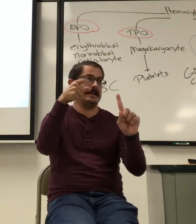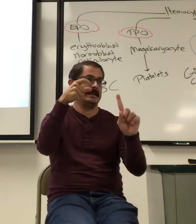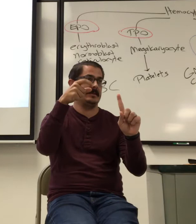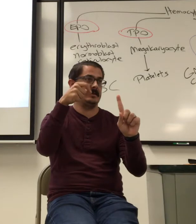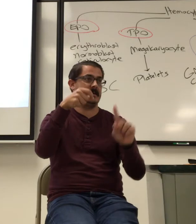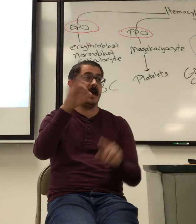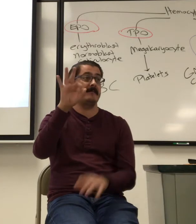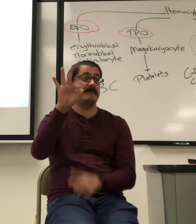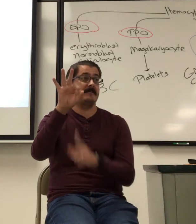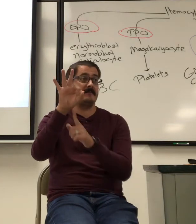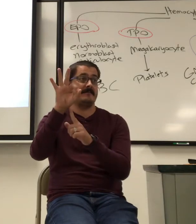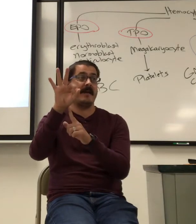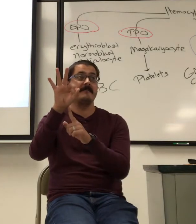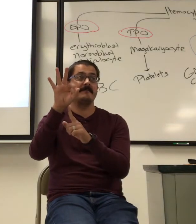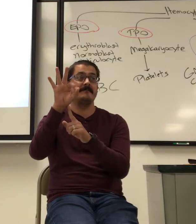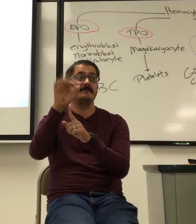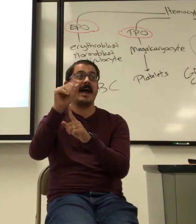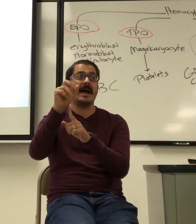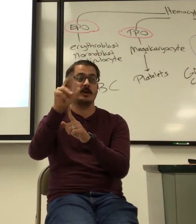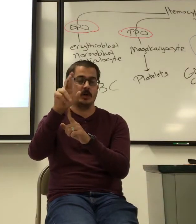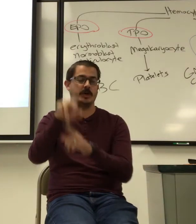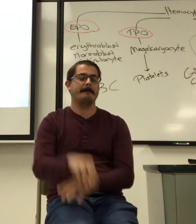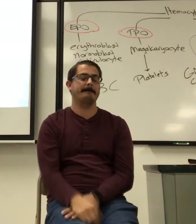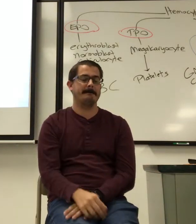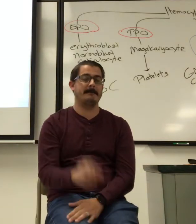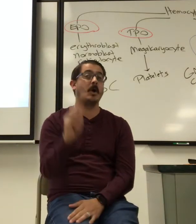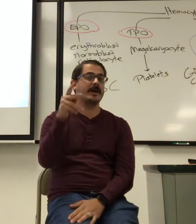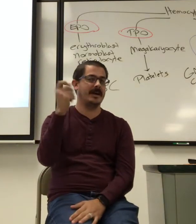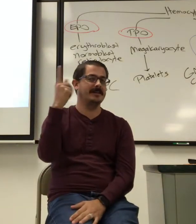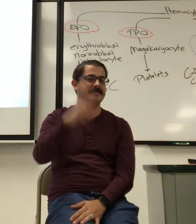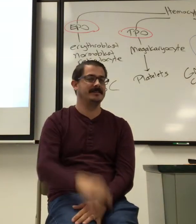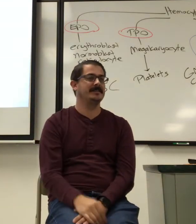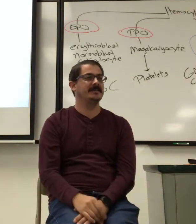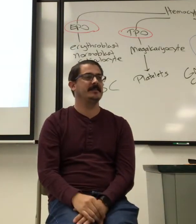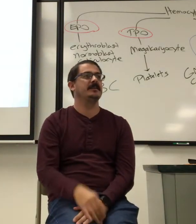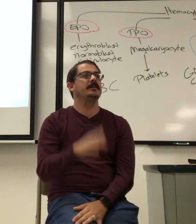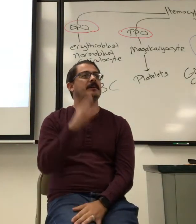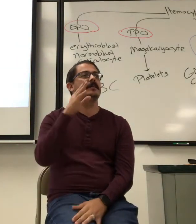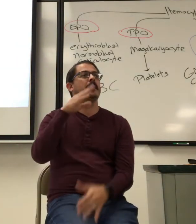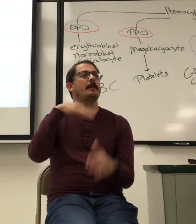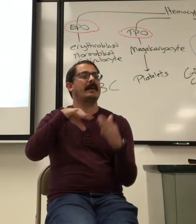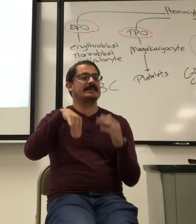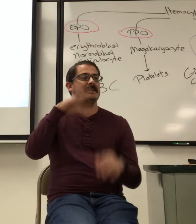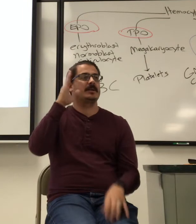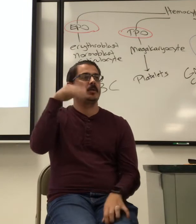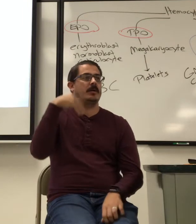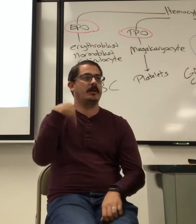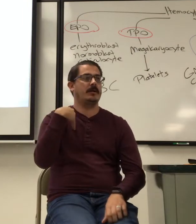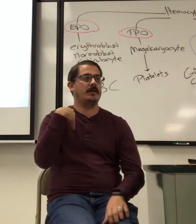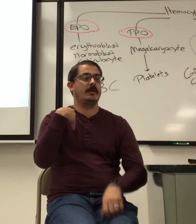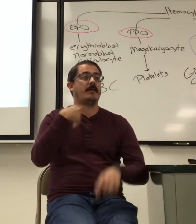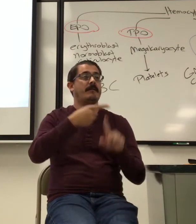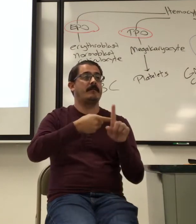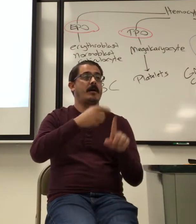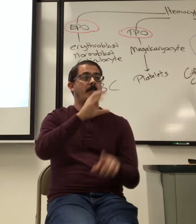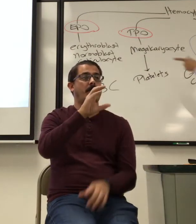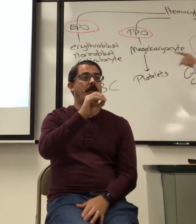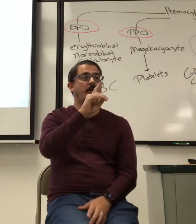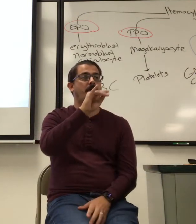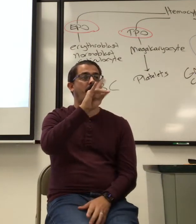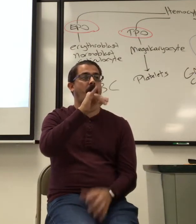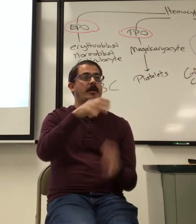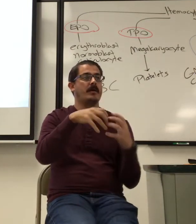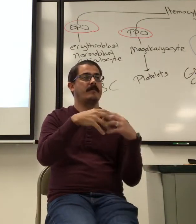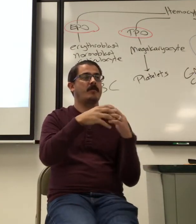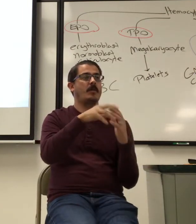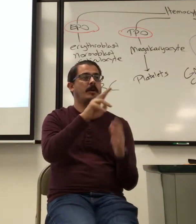Stimulating. What's the F? Factor. Okay. And well, basically, you'll get out of the colony forming units,